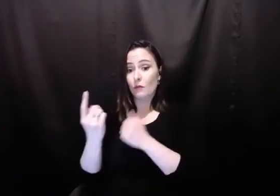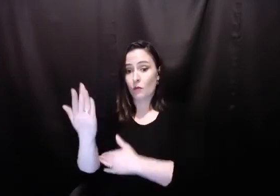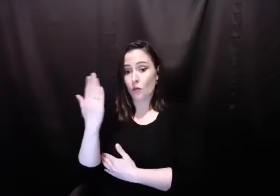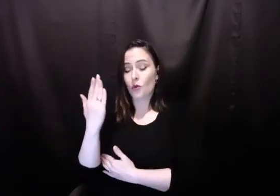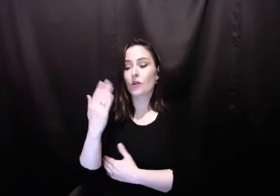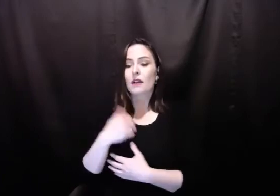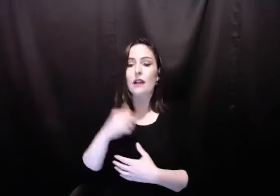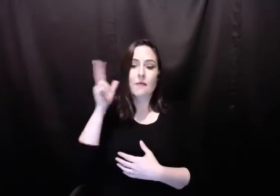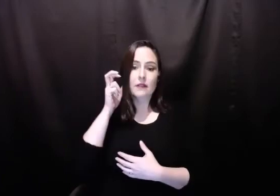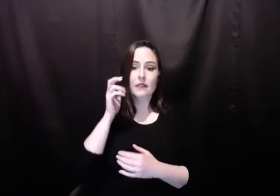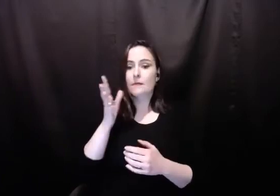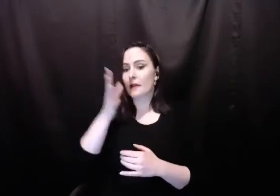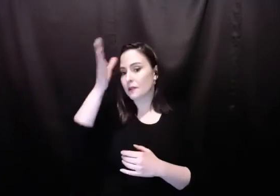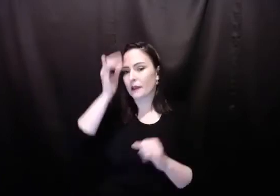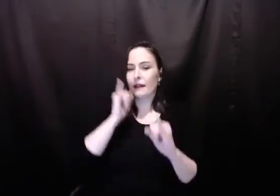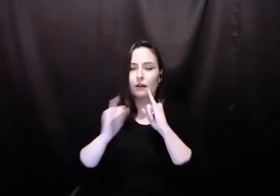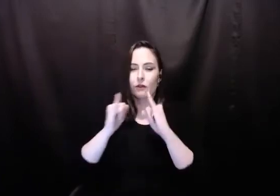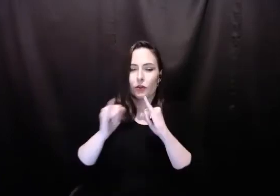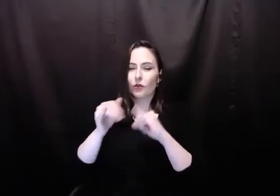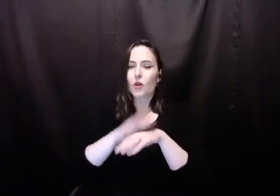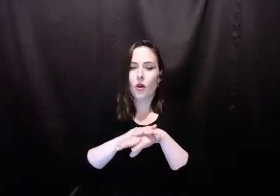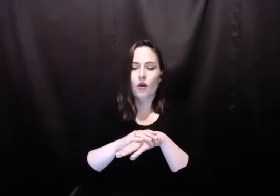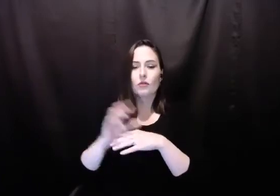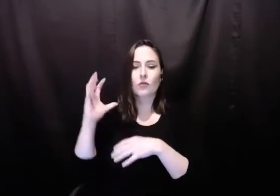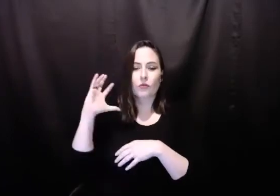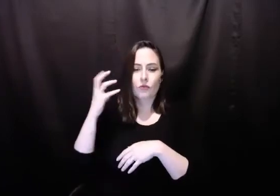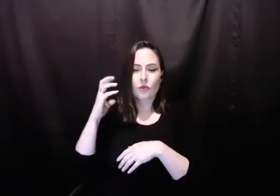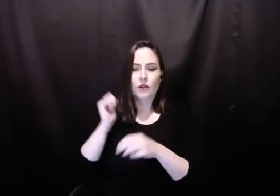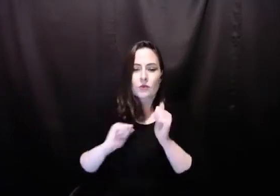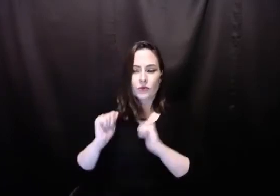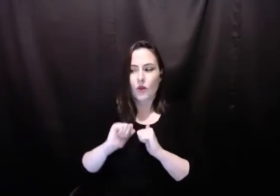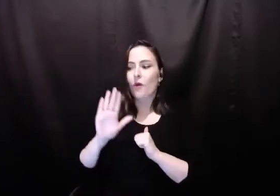places, not the one my son went to, but they were complaining about they're using,